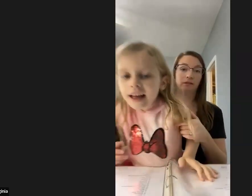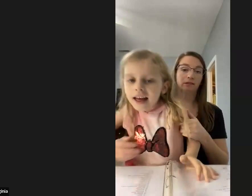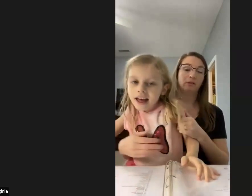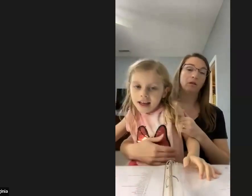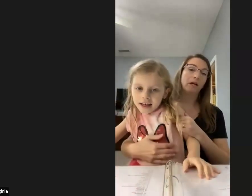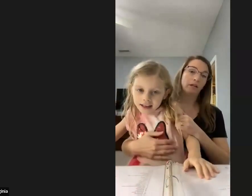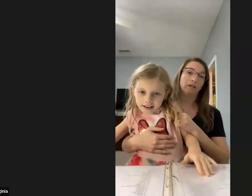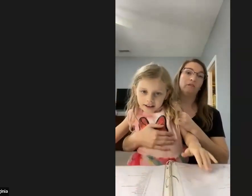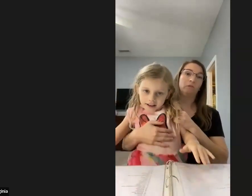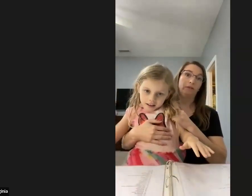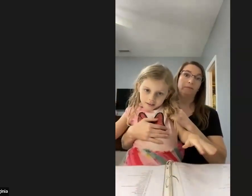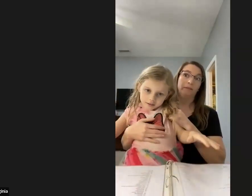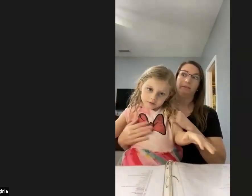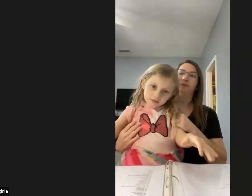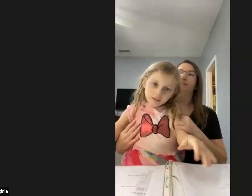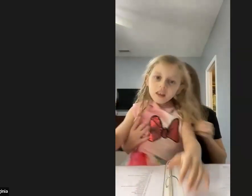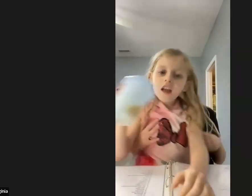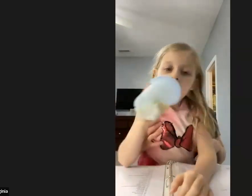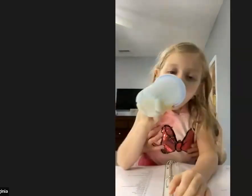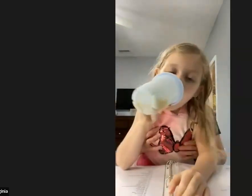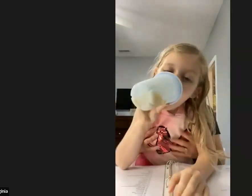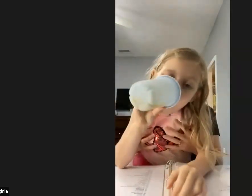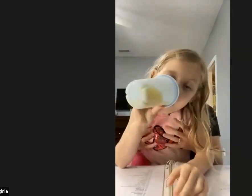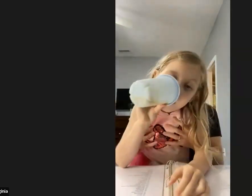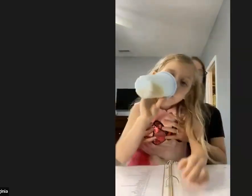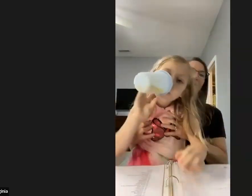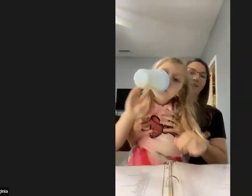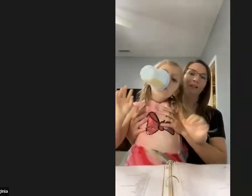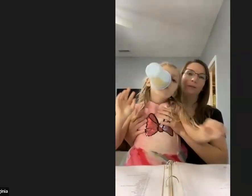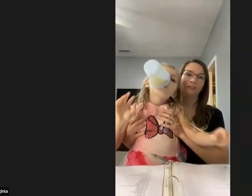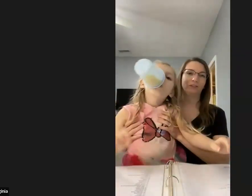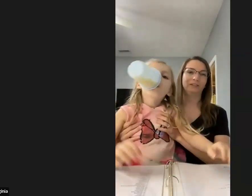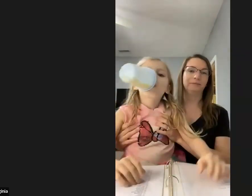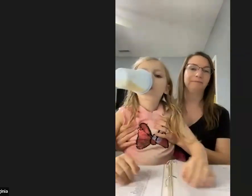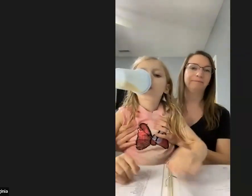So I live with my husband. Okay. All right. Are there any questions?